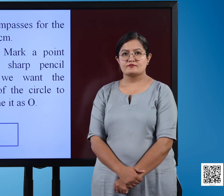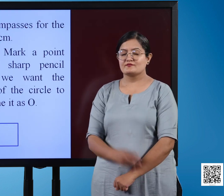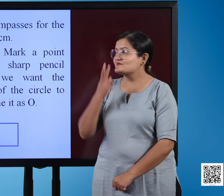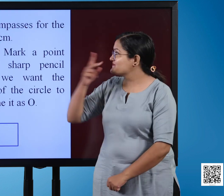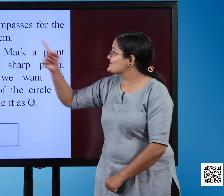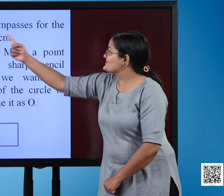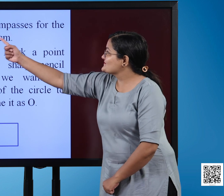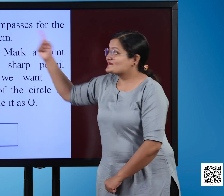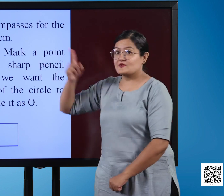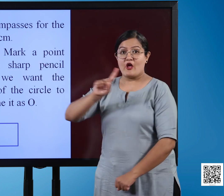Step 1.